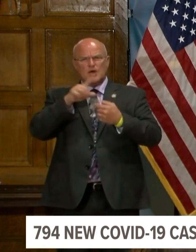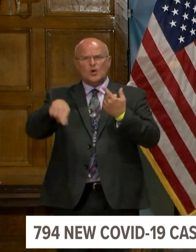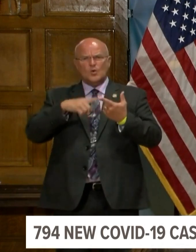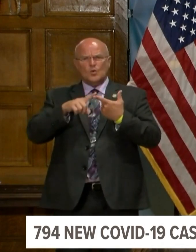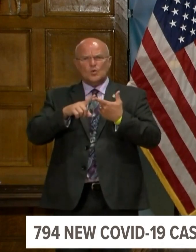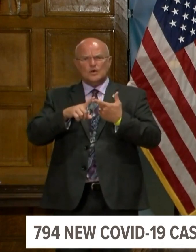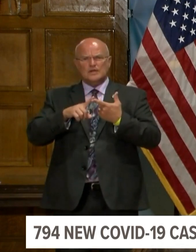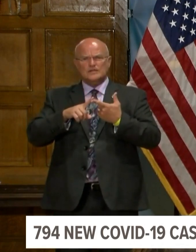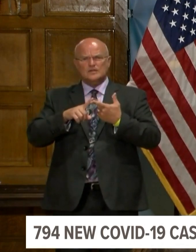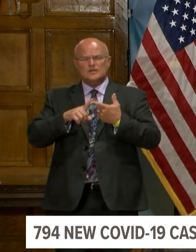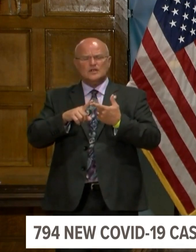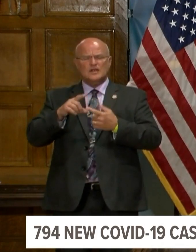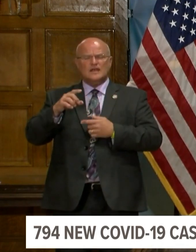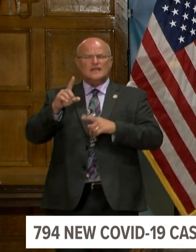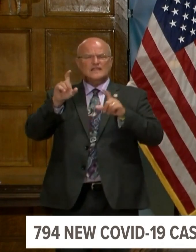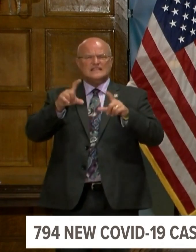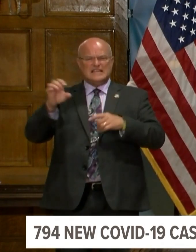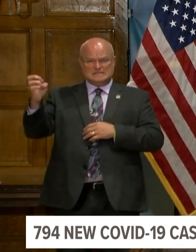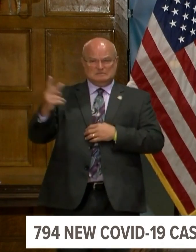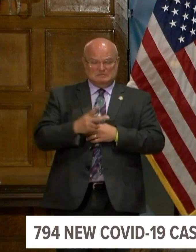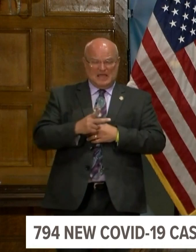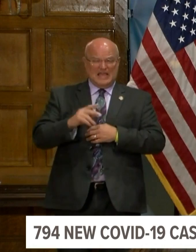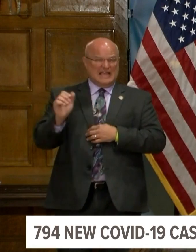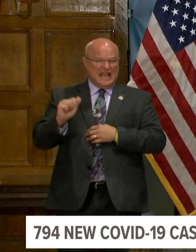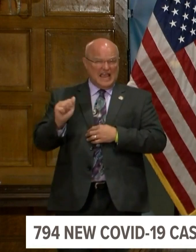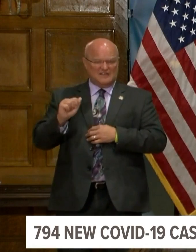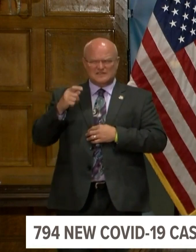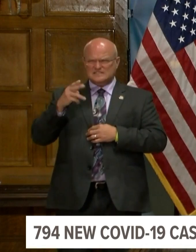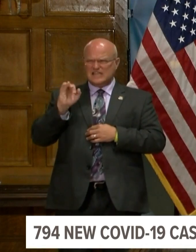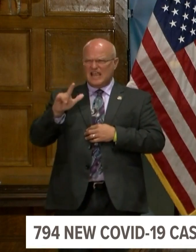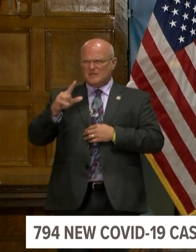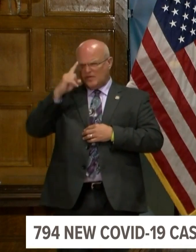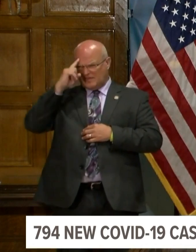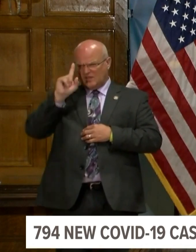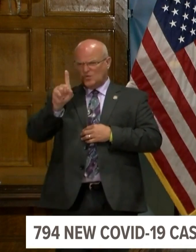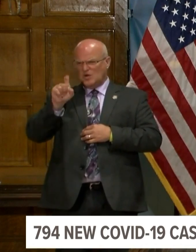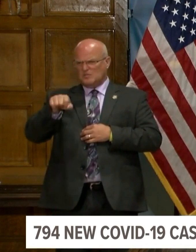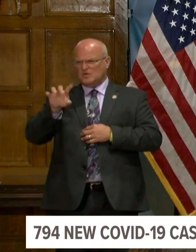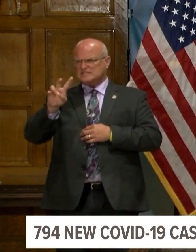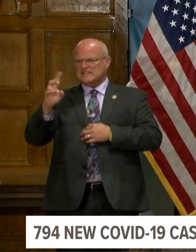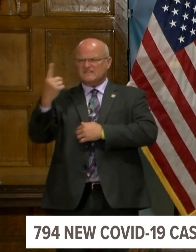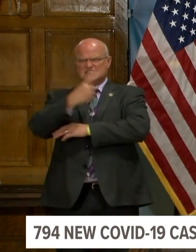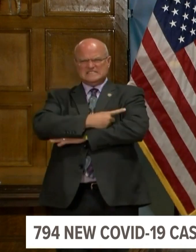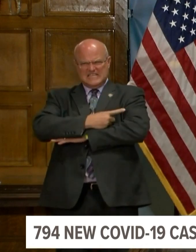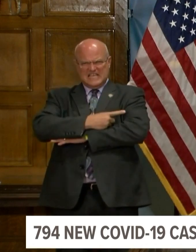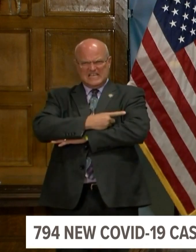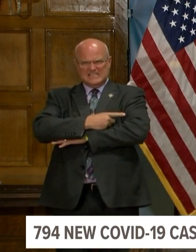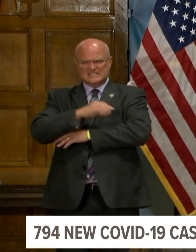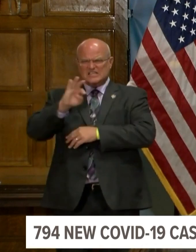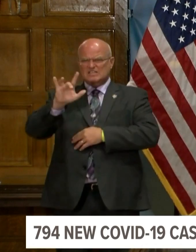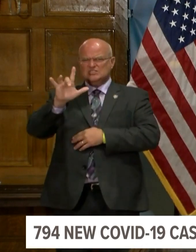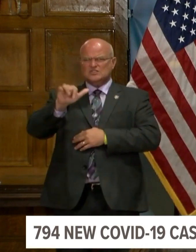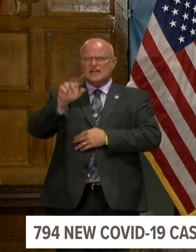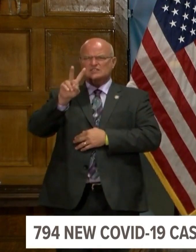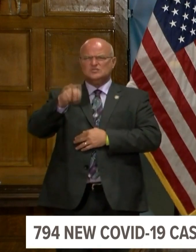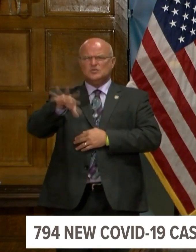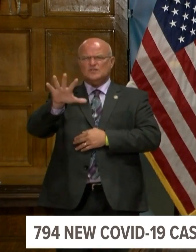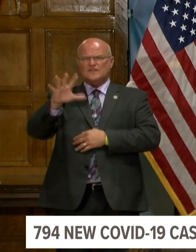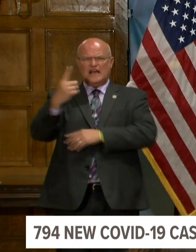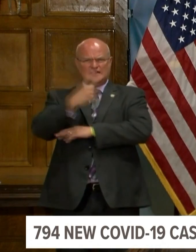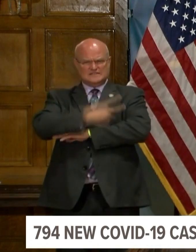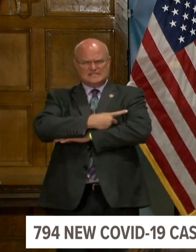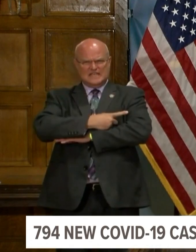getting back test results on average. In April, it was, I think, 1.7 days. In the early days of July, it was at 2.5